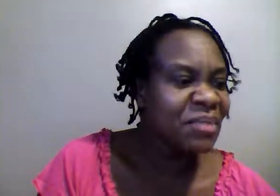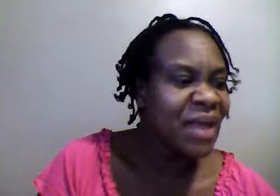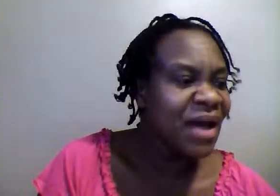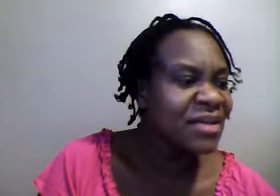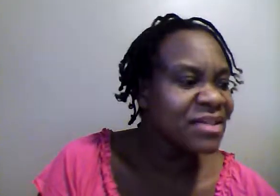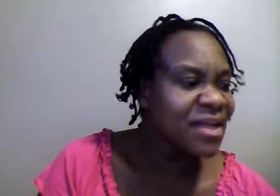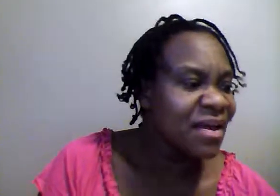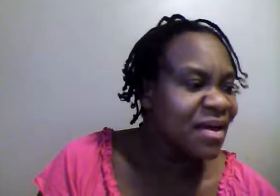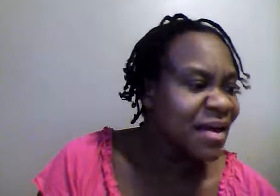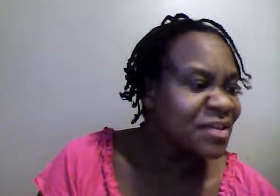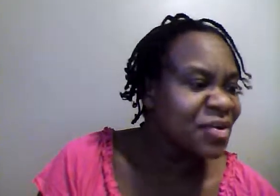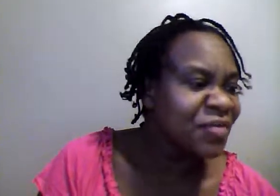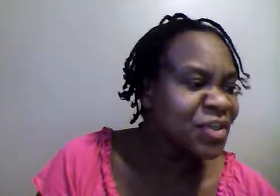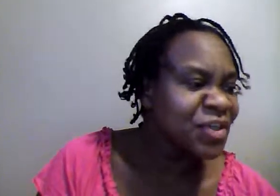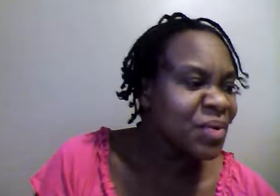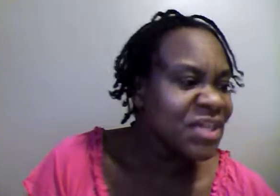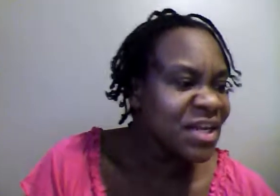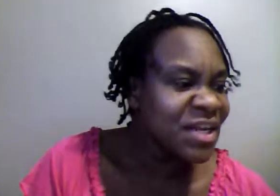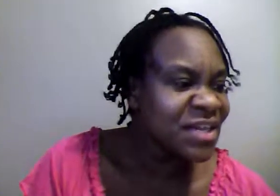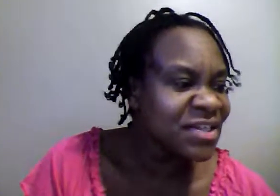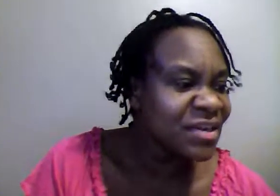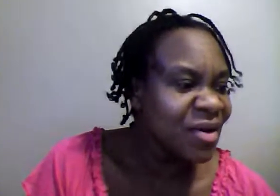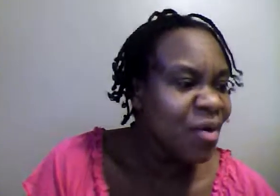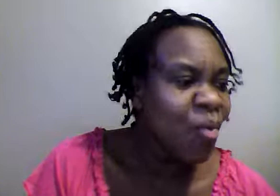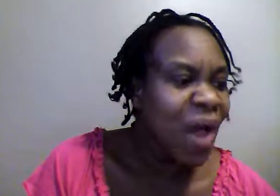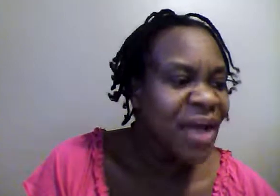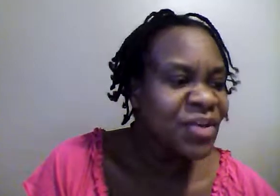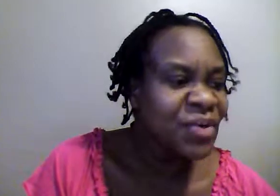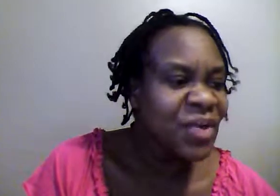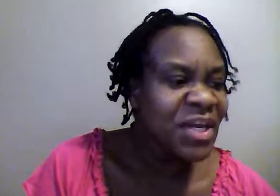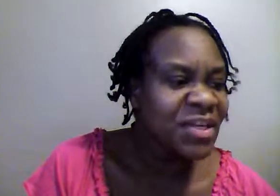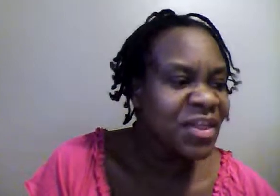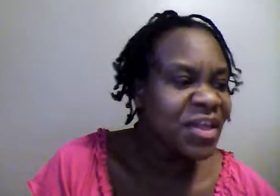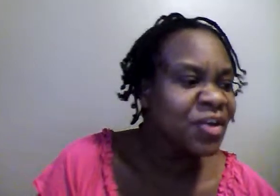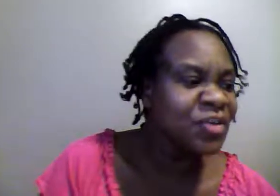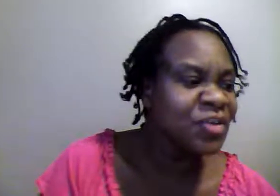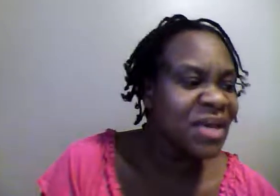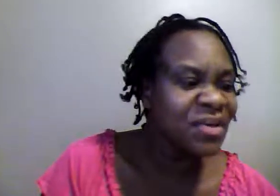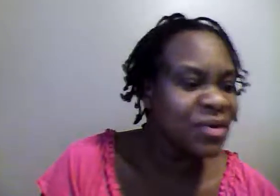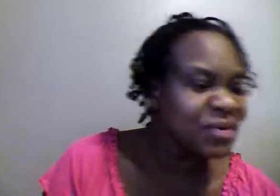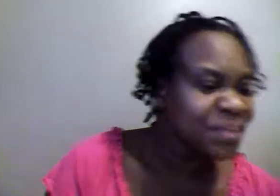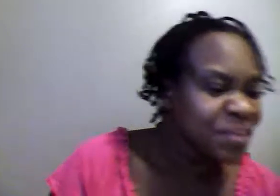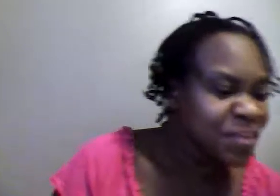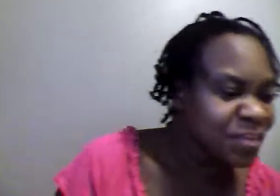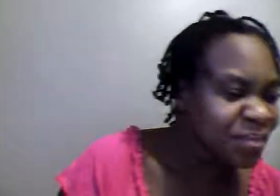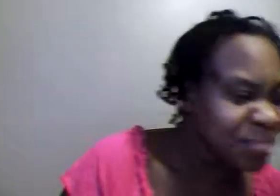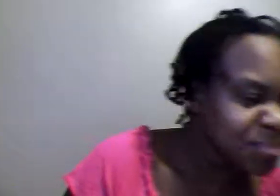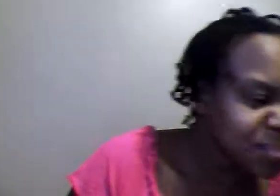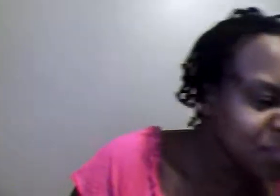plants. And so the first question is, why do you need to thin your tomato?